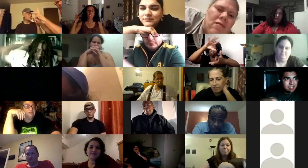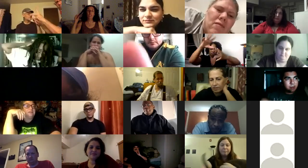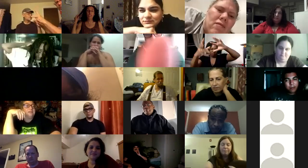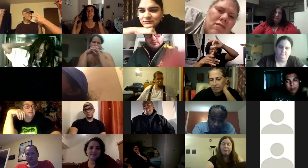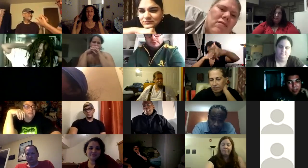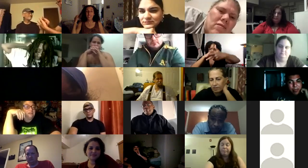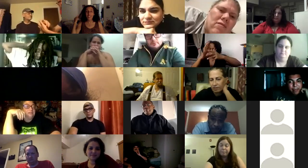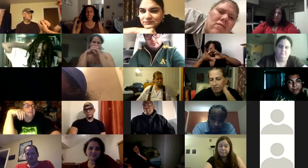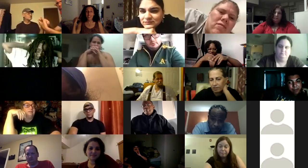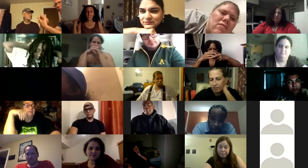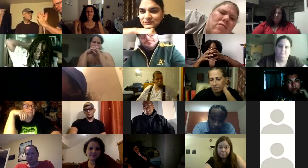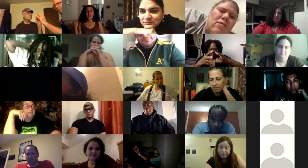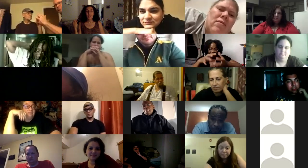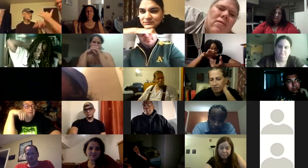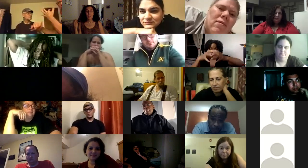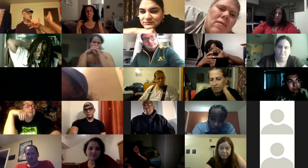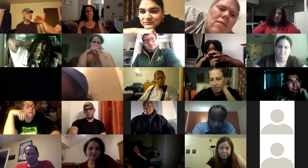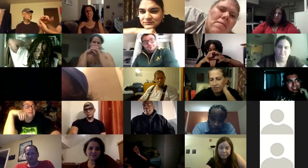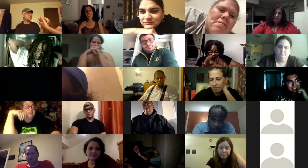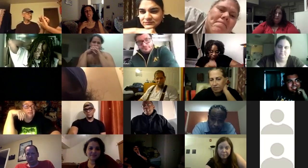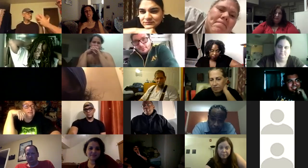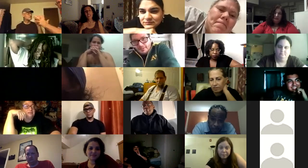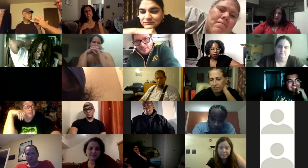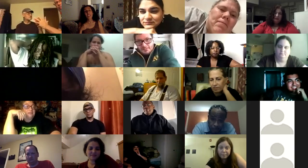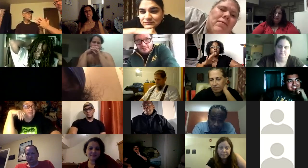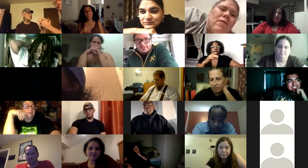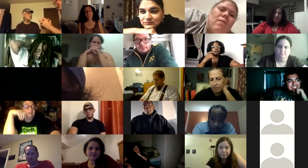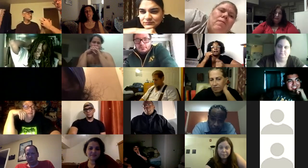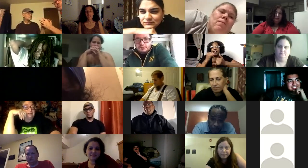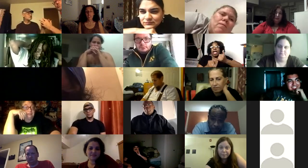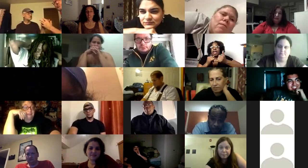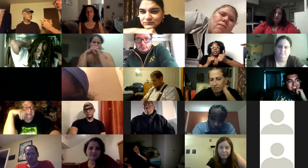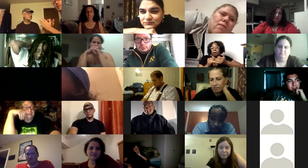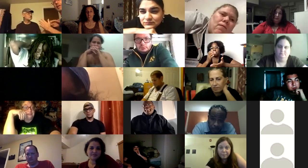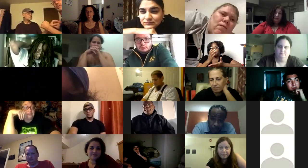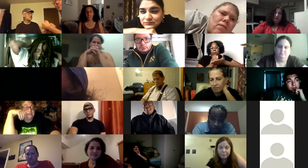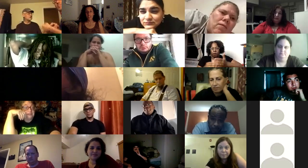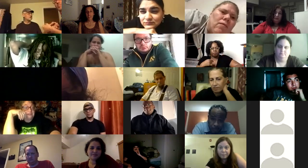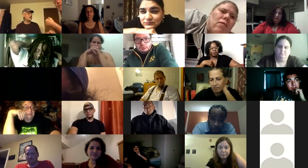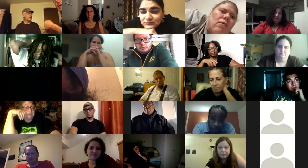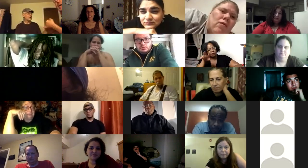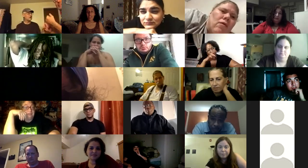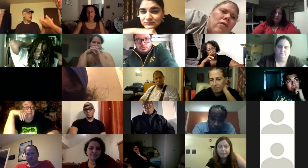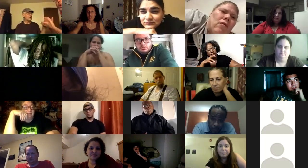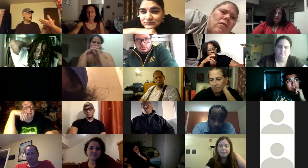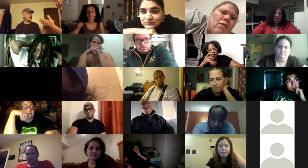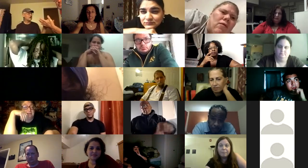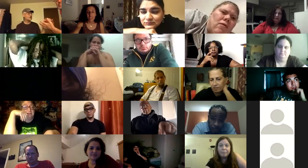opportunities, just this whole mishmash of everything all in one. And so the last part that I wanted to